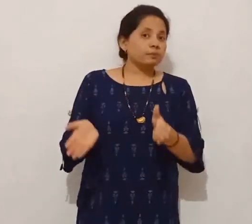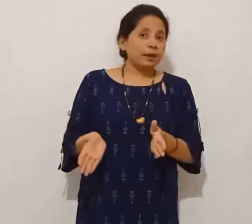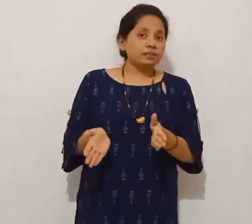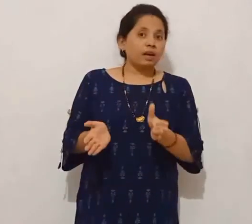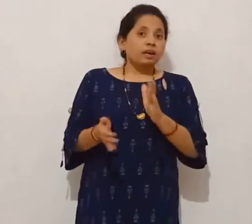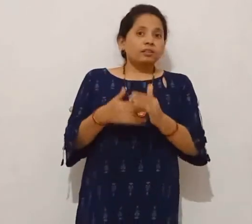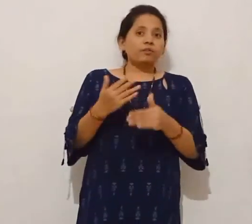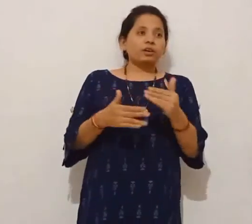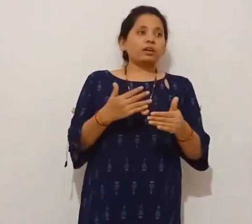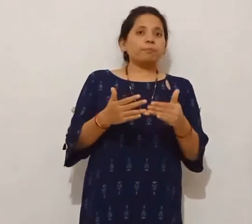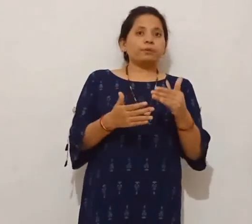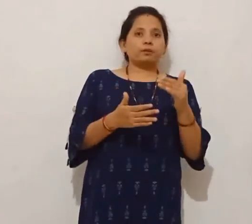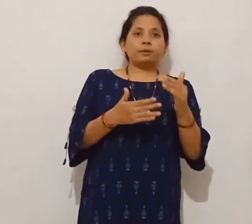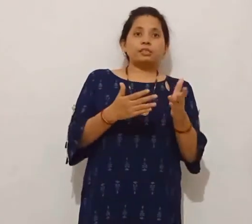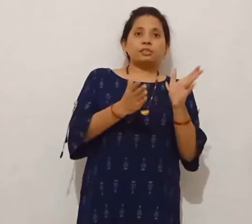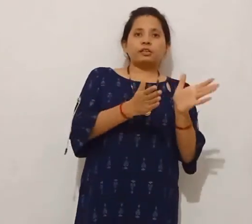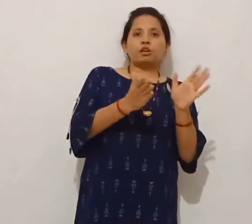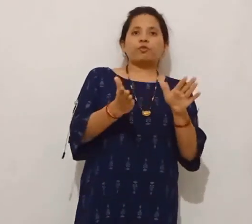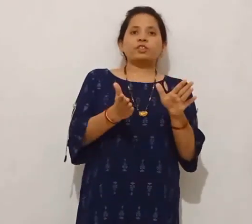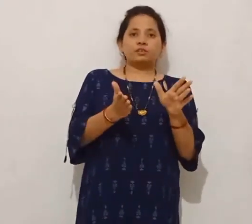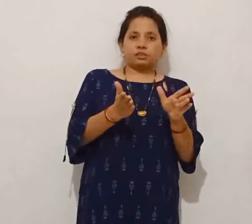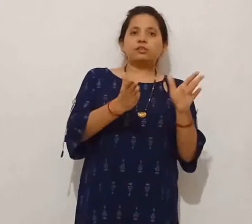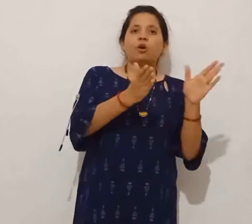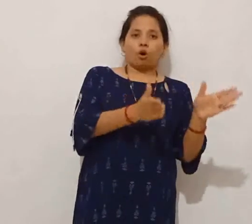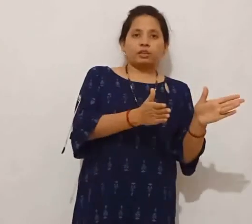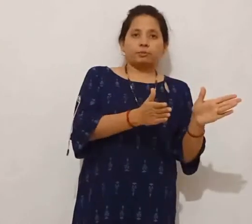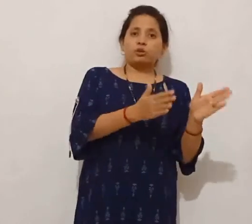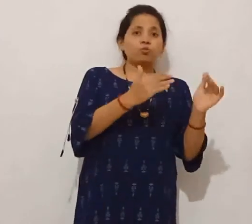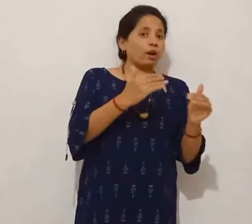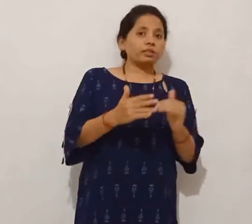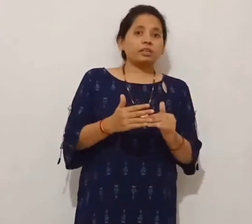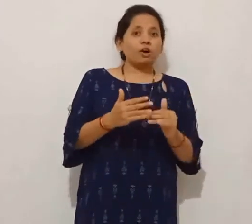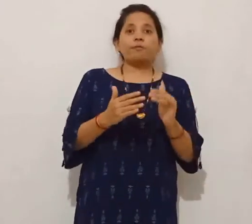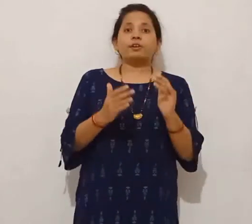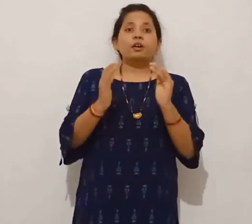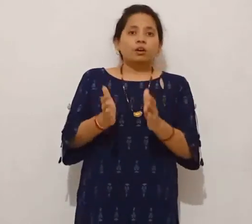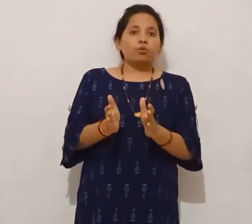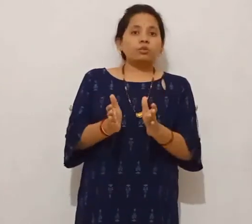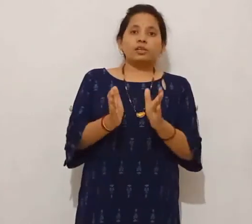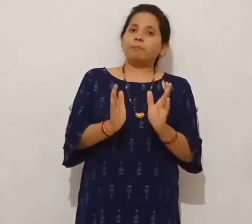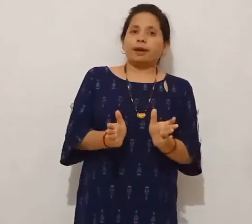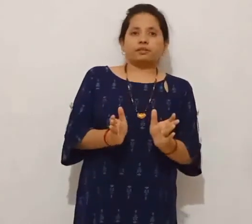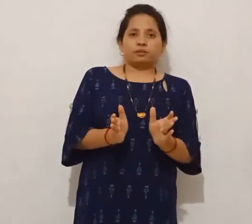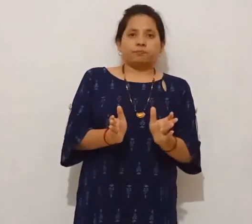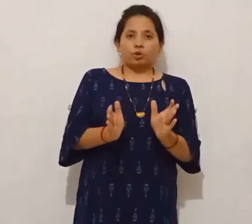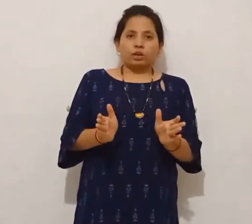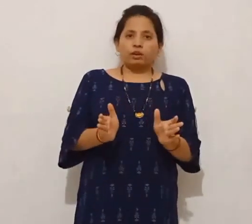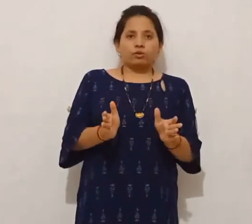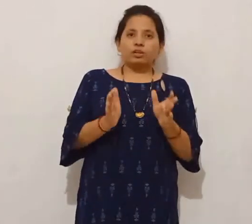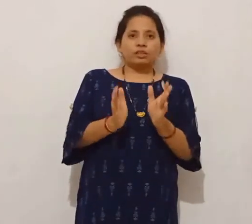best, then we can purchase that type of things only, because quality of goods are matter. Okay, kyunki things